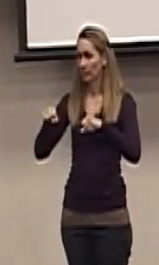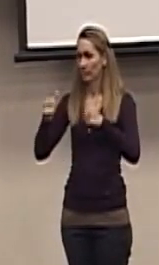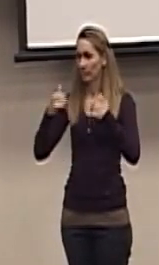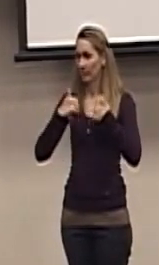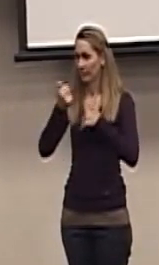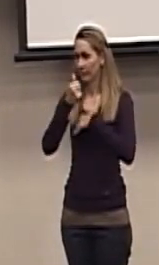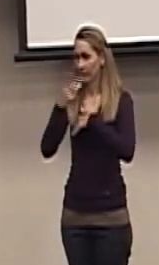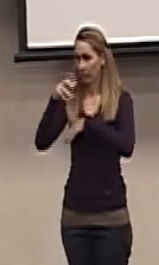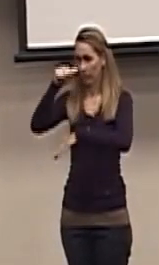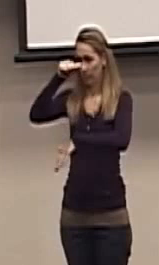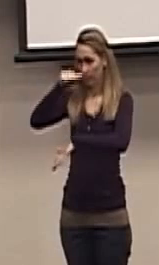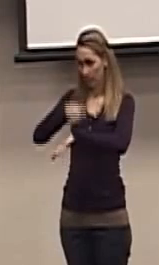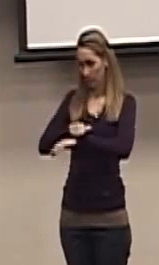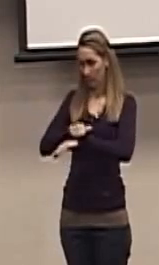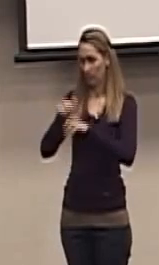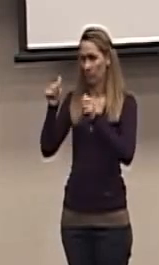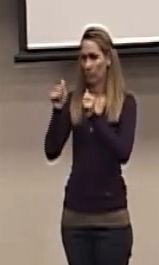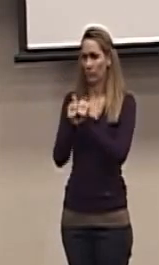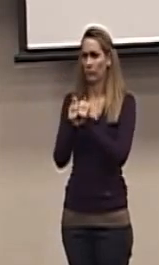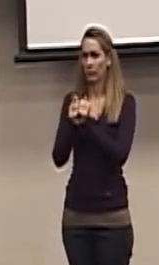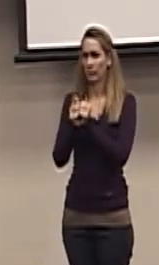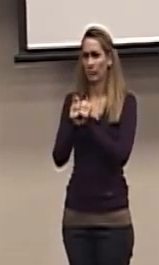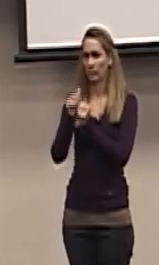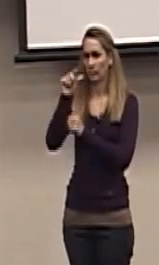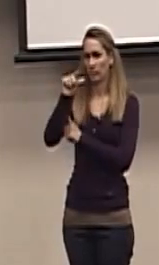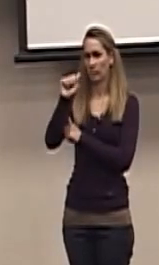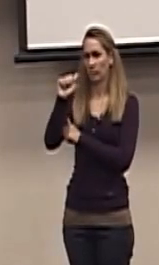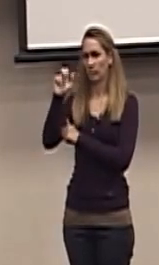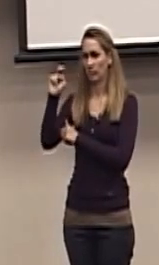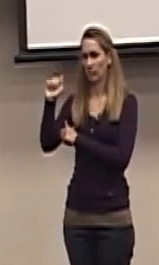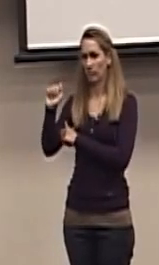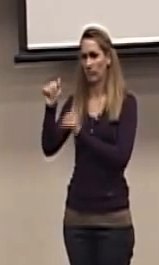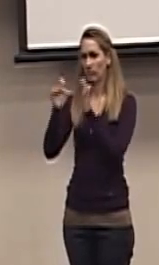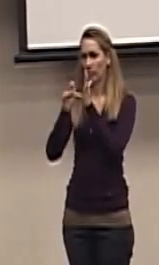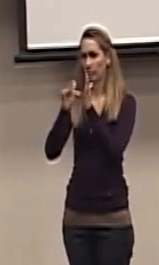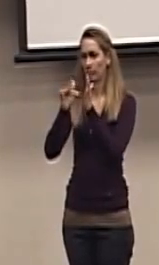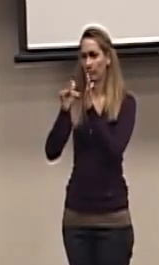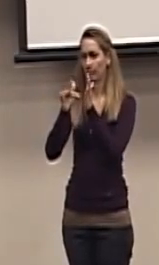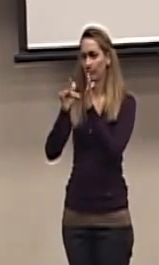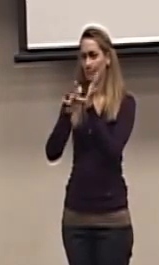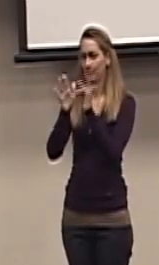appointments with the Ghana Bible College in Kumasi, Ghana.